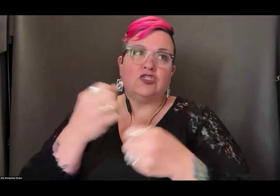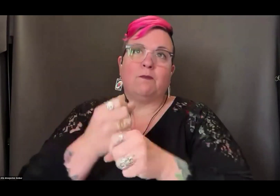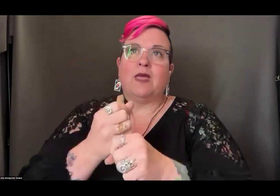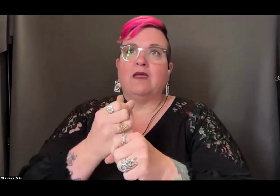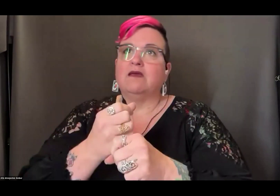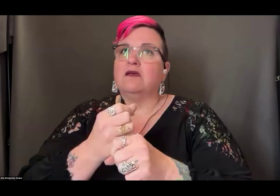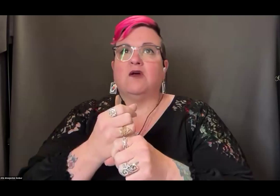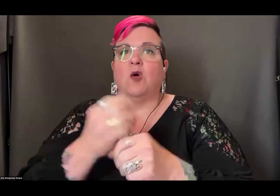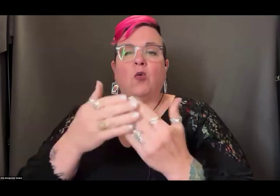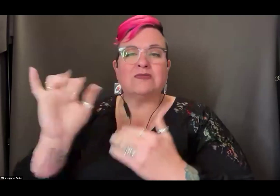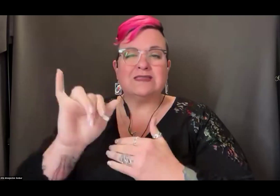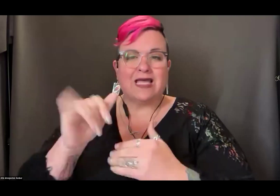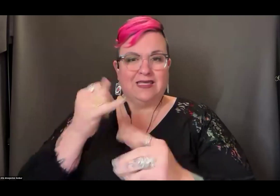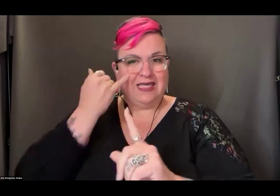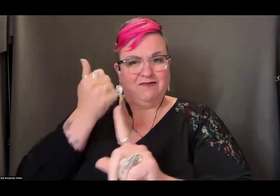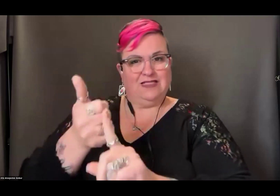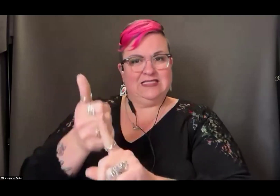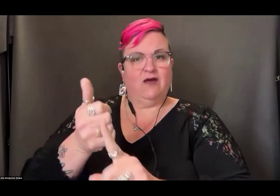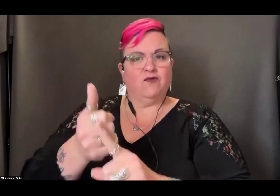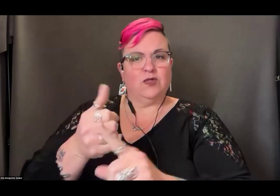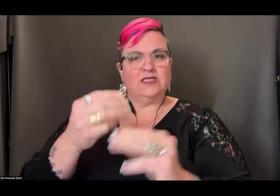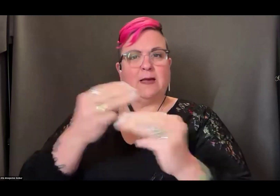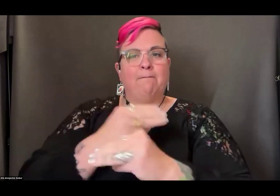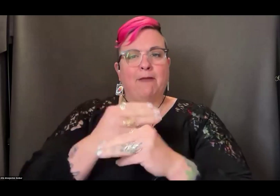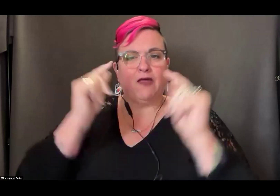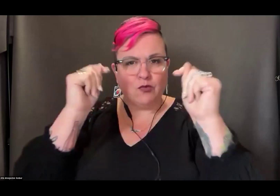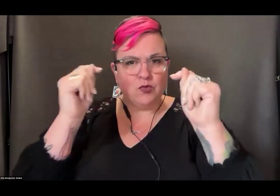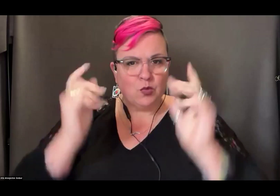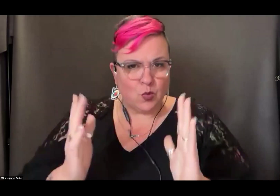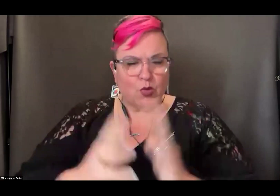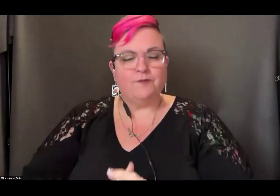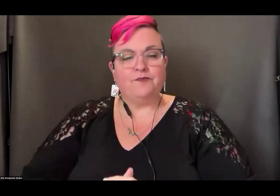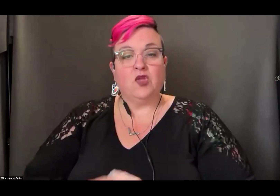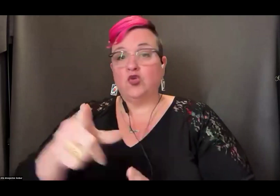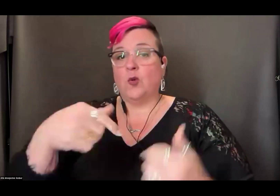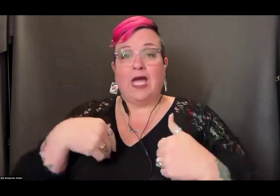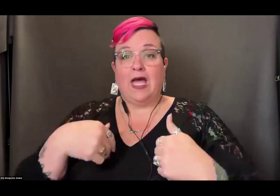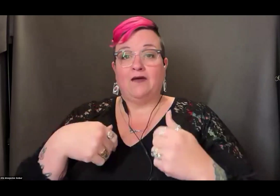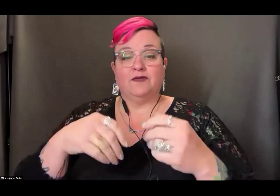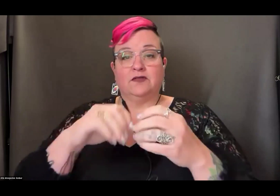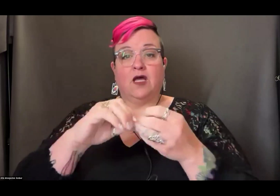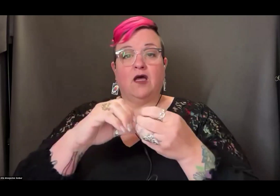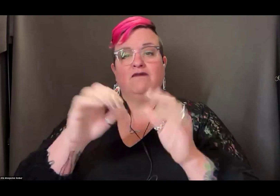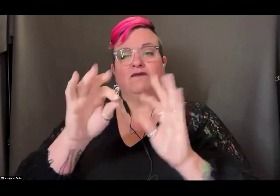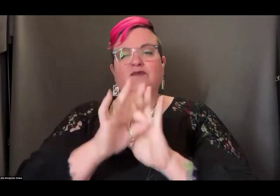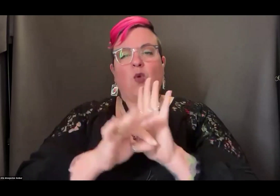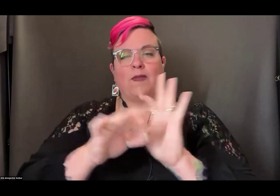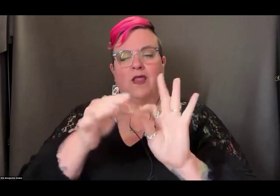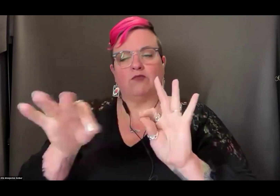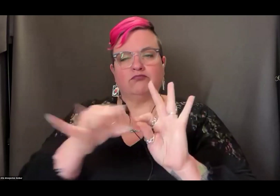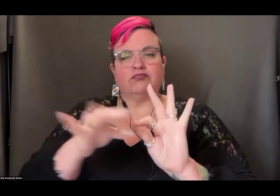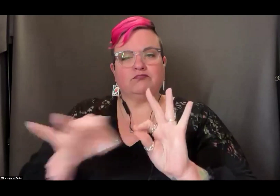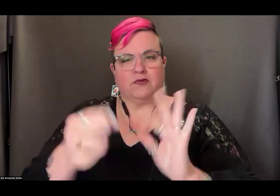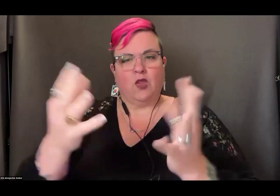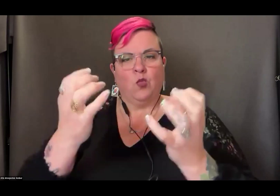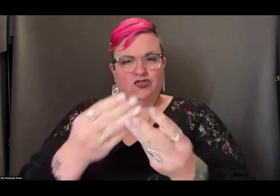tutor, okay? And you have a problem you need to solve.